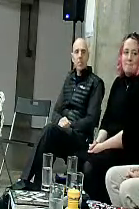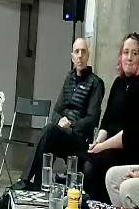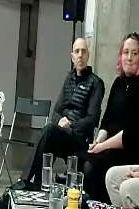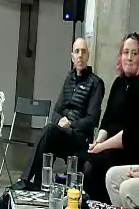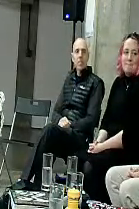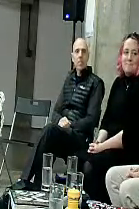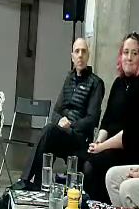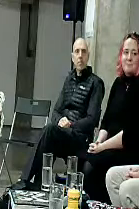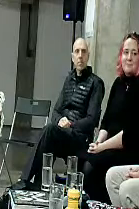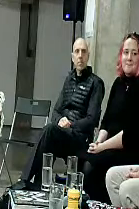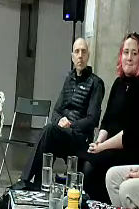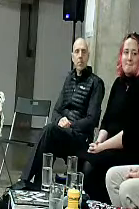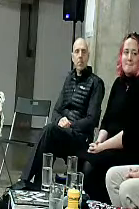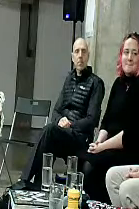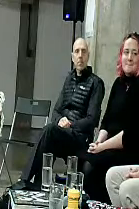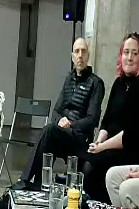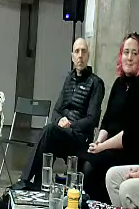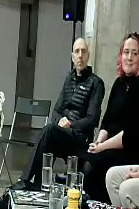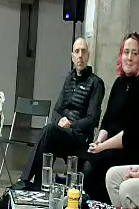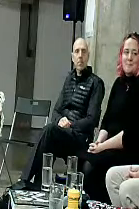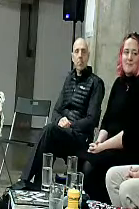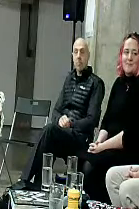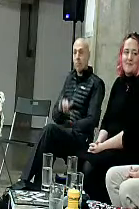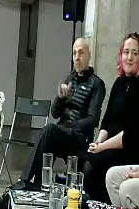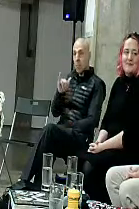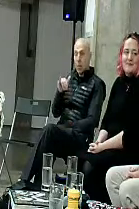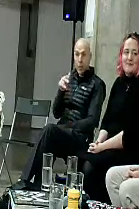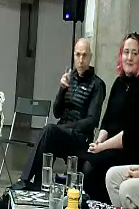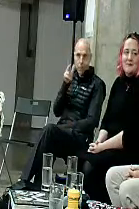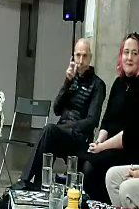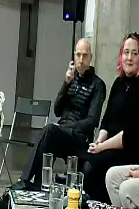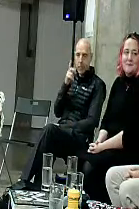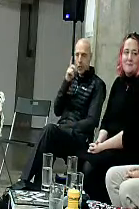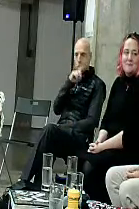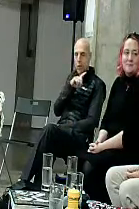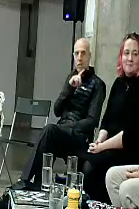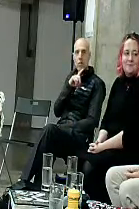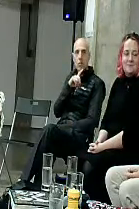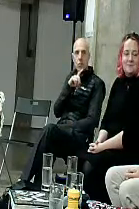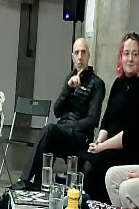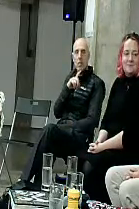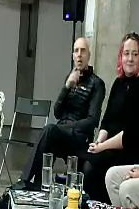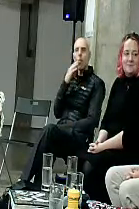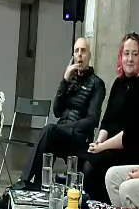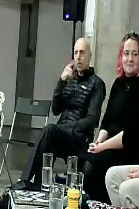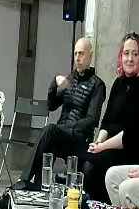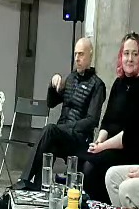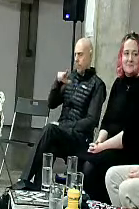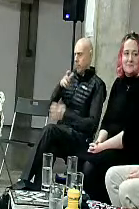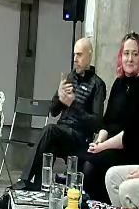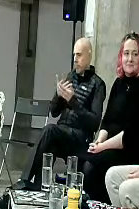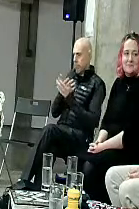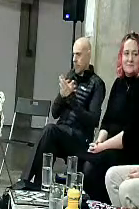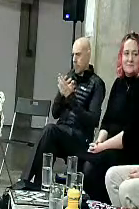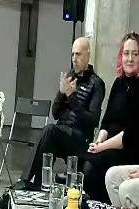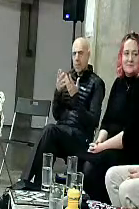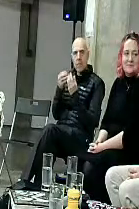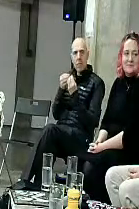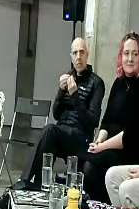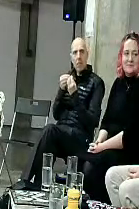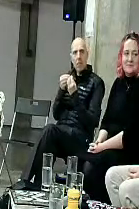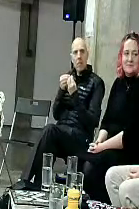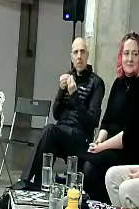And I think this might sound strange, but when we recorded our podcast together, we